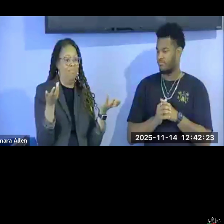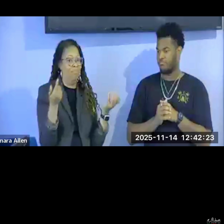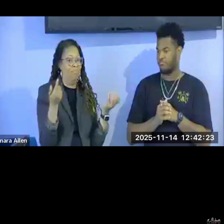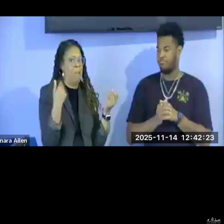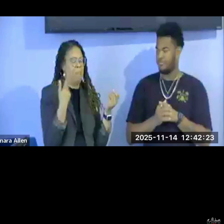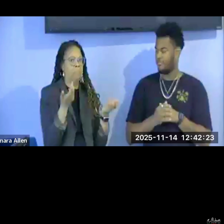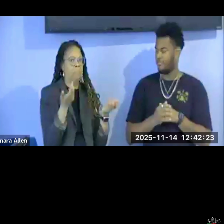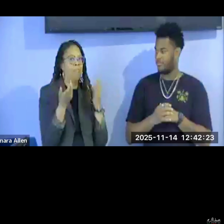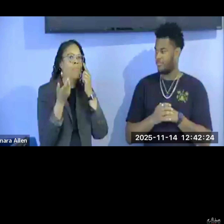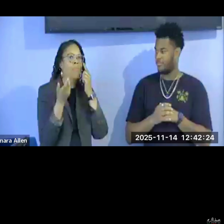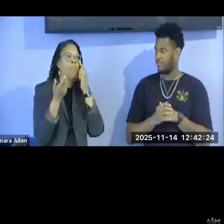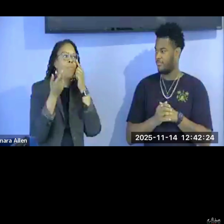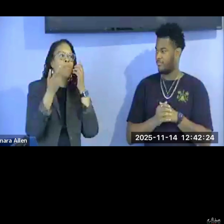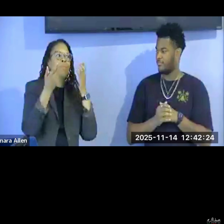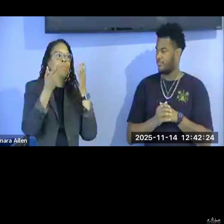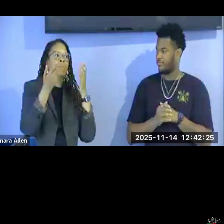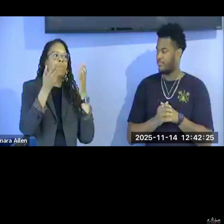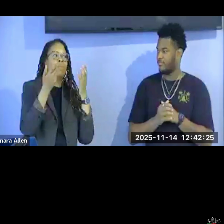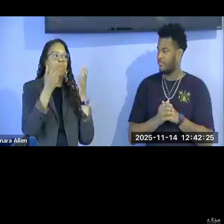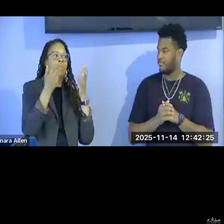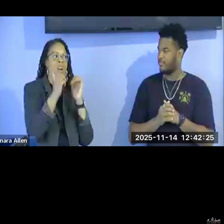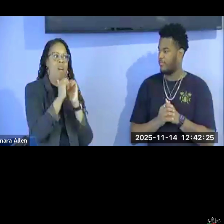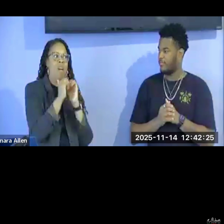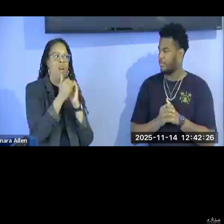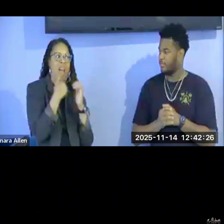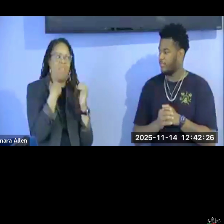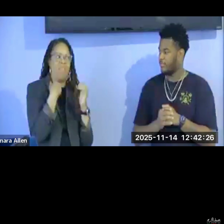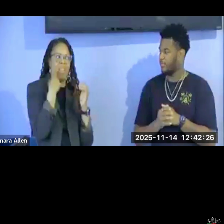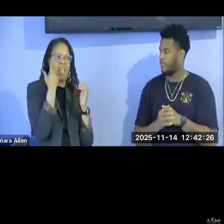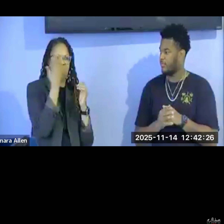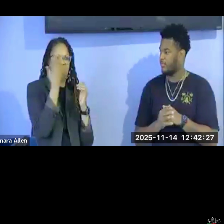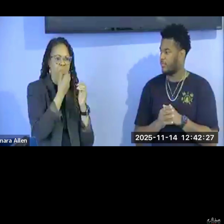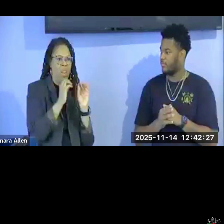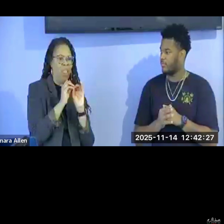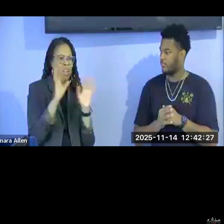think we all pretty much have said it.